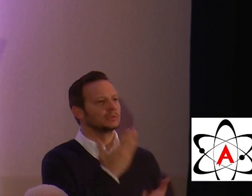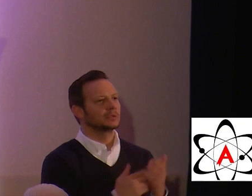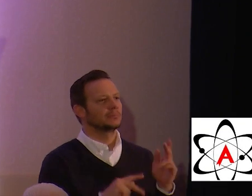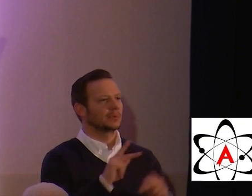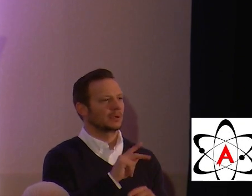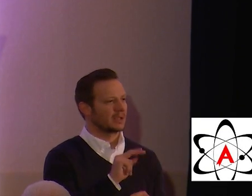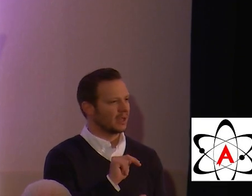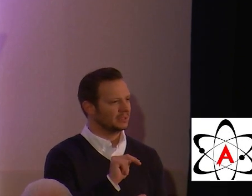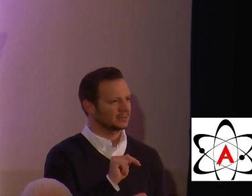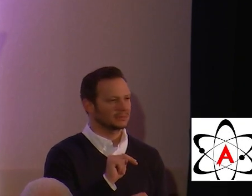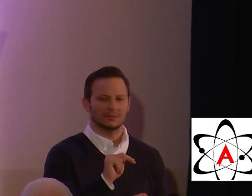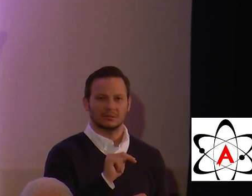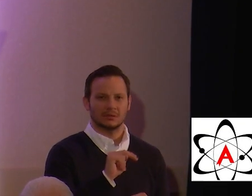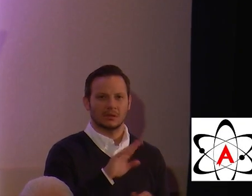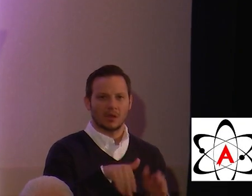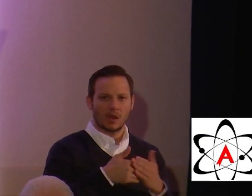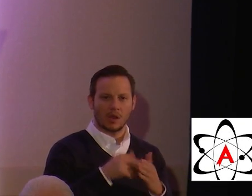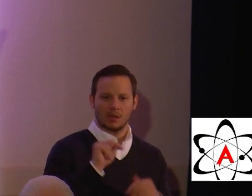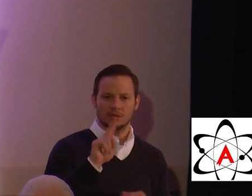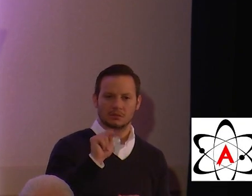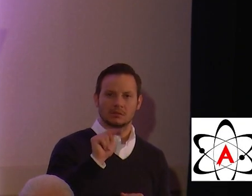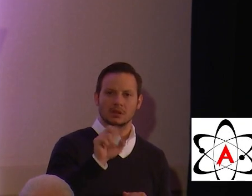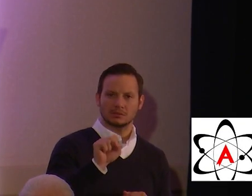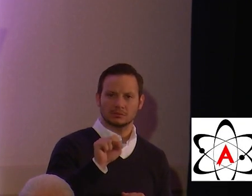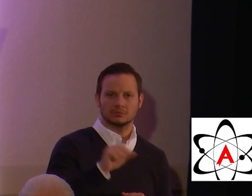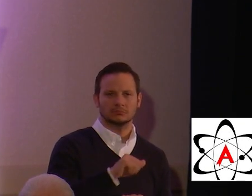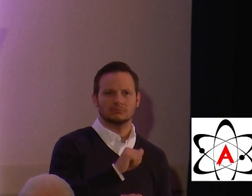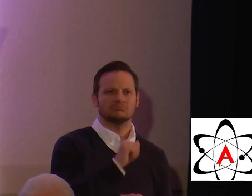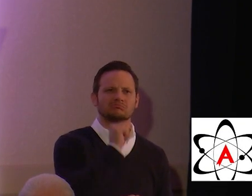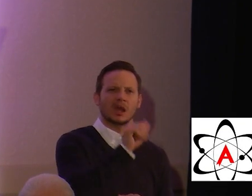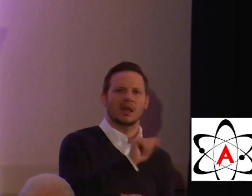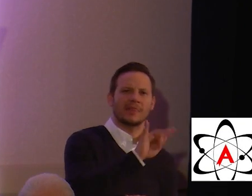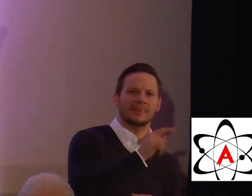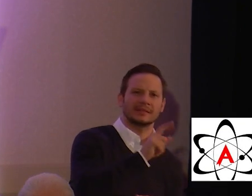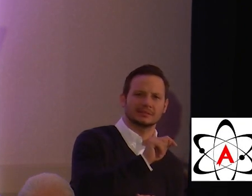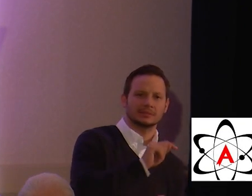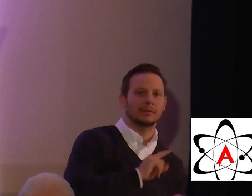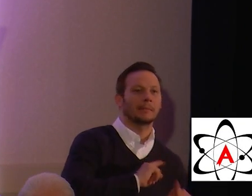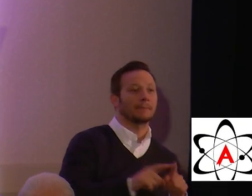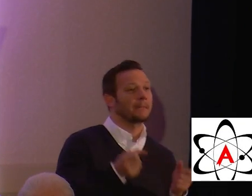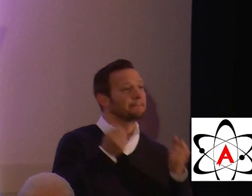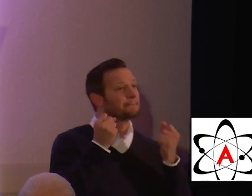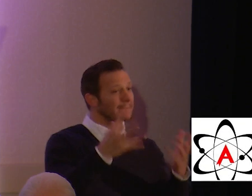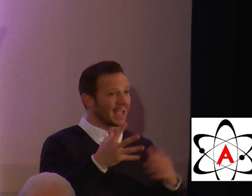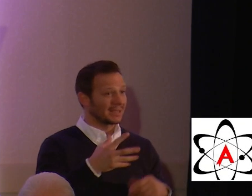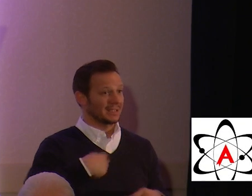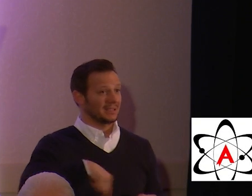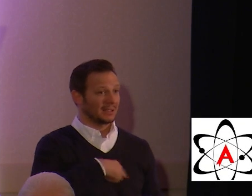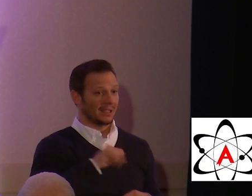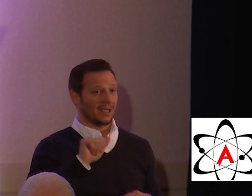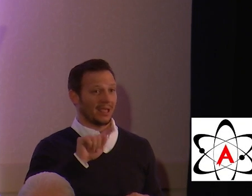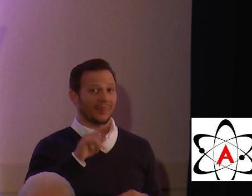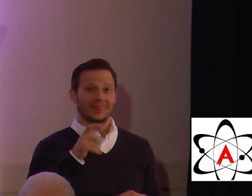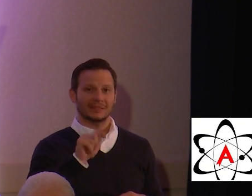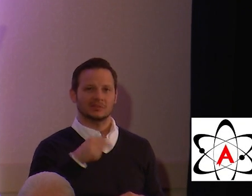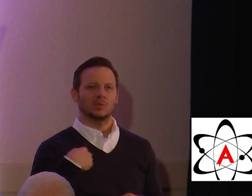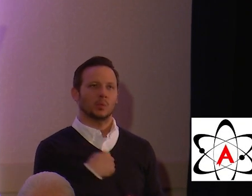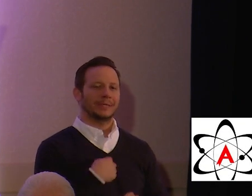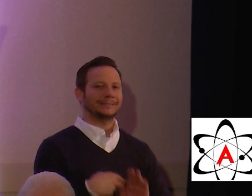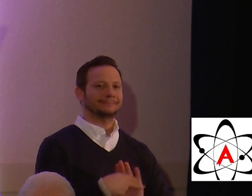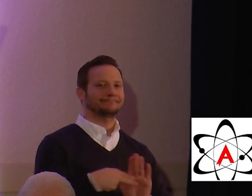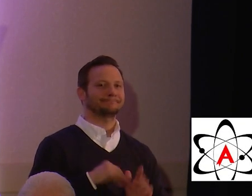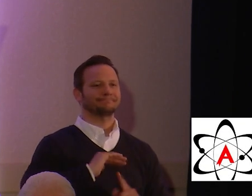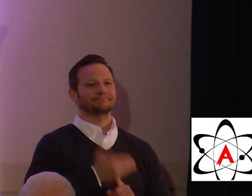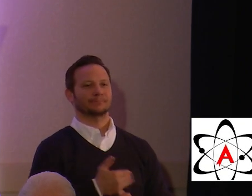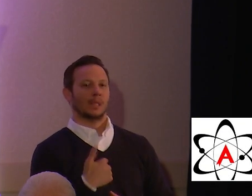nuns are atheists, they don't consider the fact that a ton of atheists call themselves Christians, Muslims, and Jews. Okay? So I'm